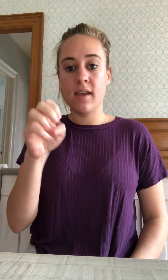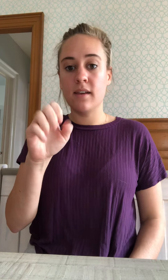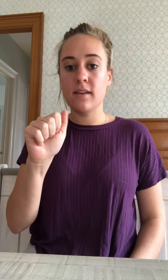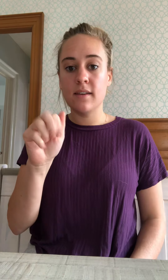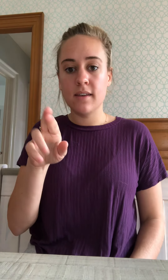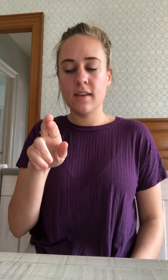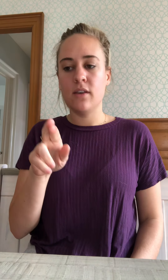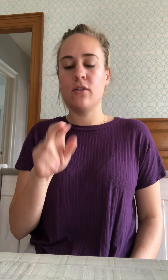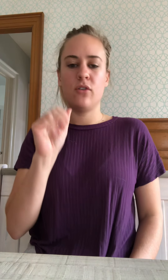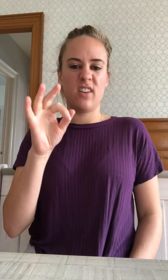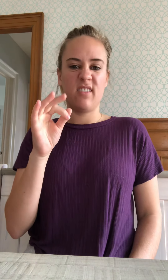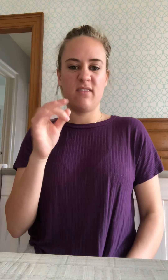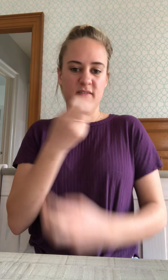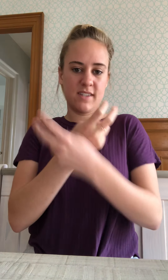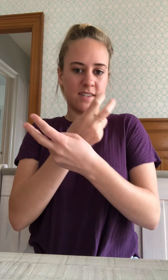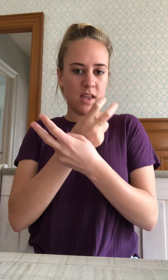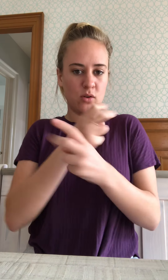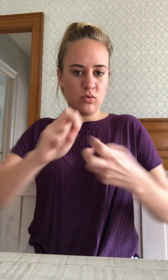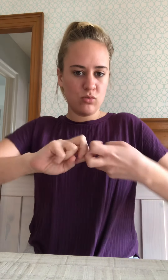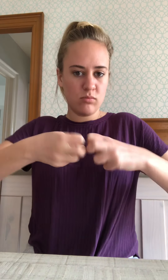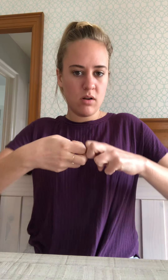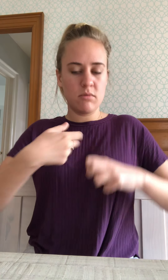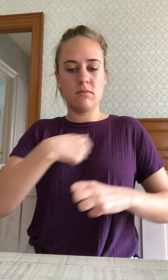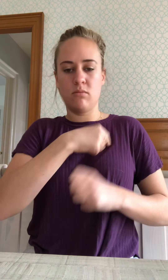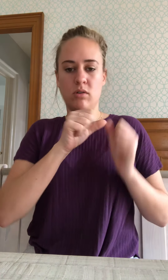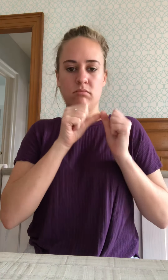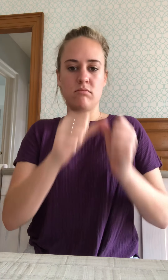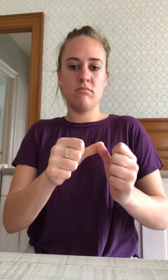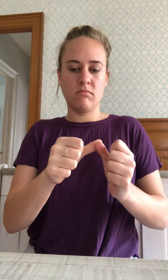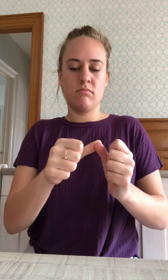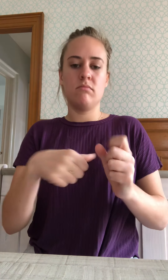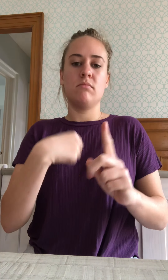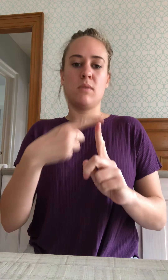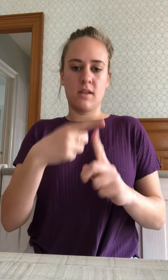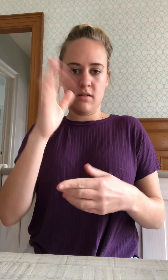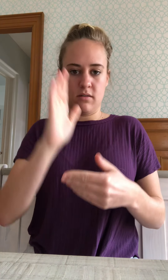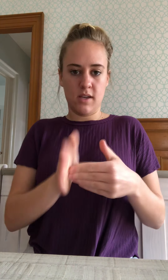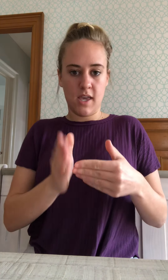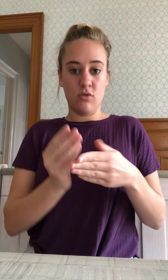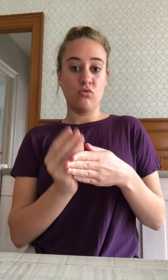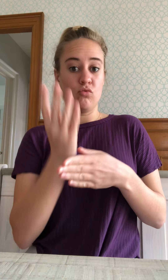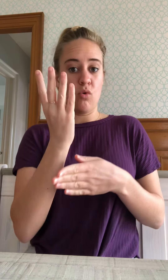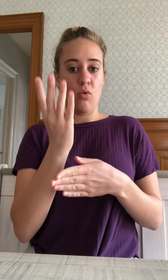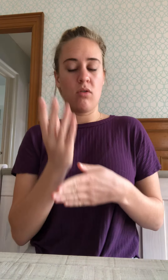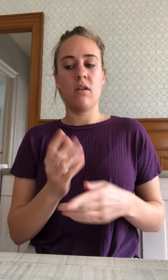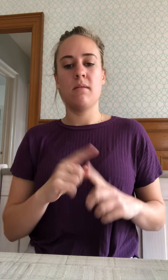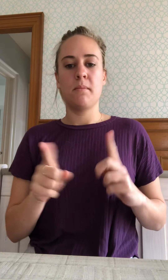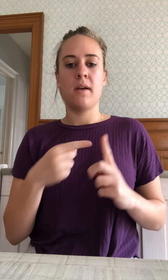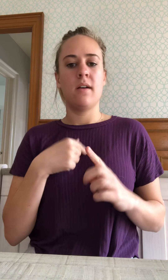discrepancy, we keep that going until end of growth. But as I mentioned again in a previous